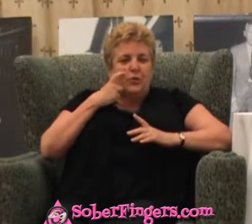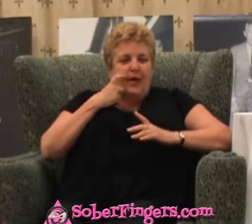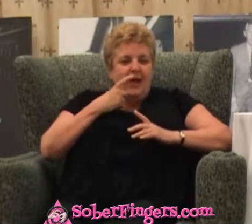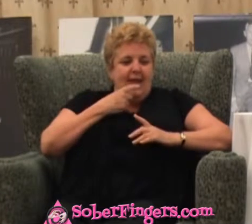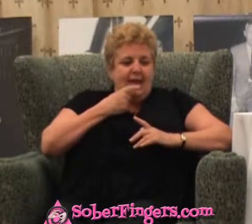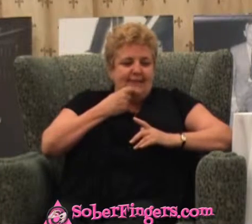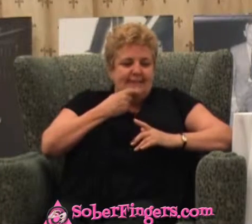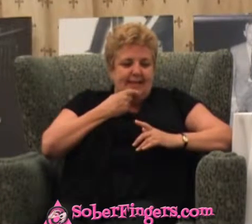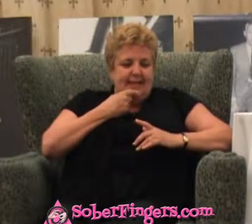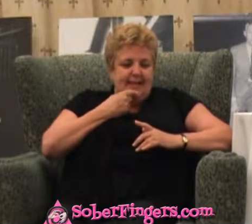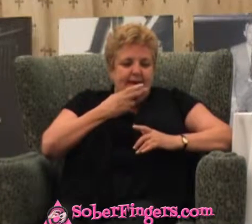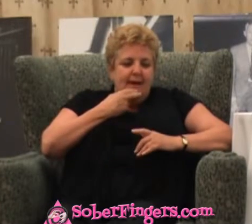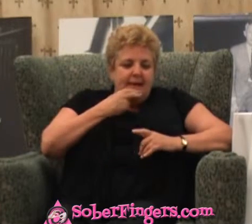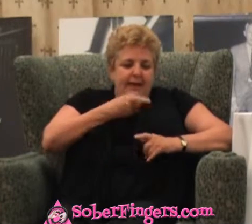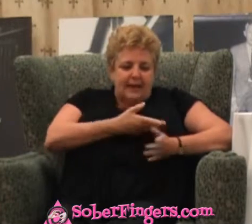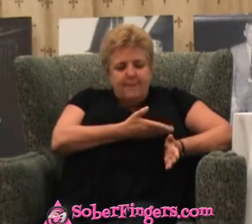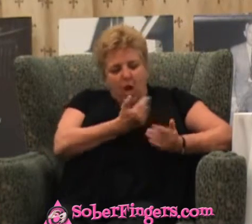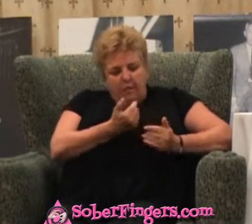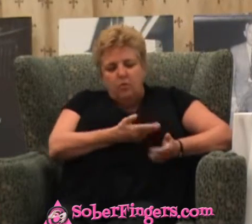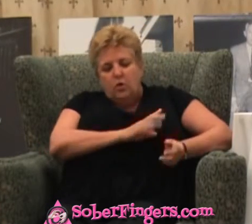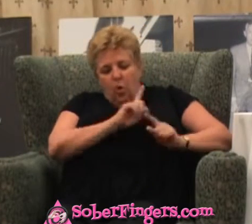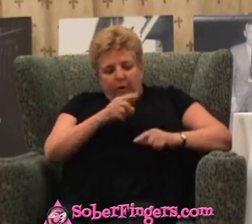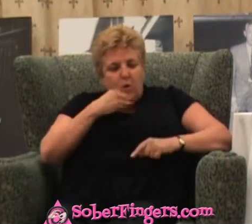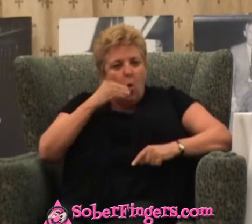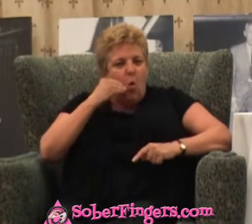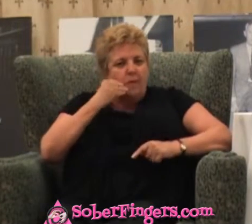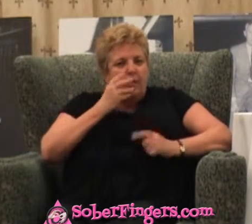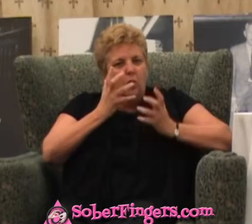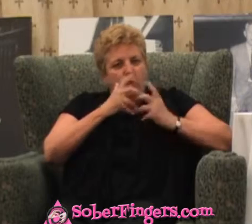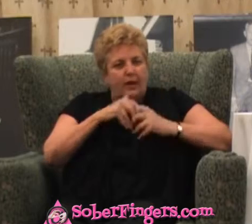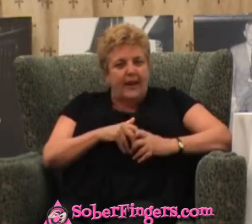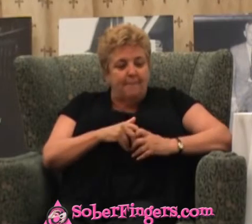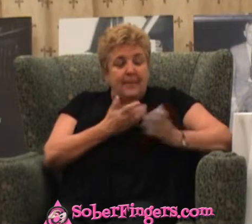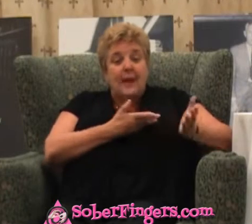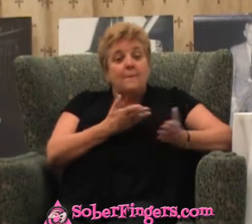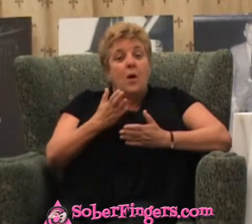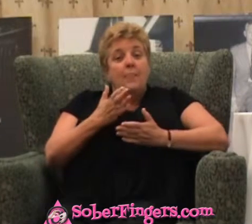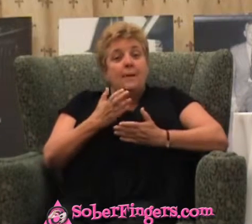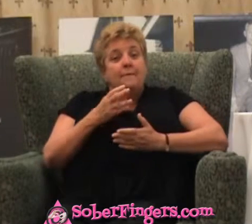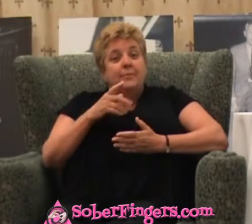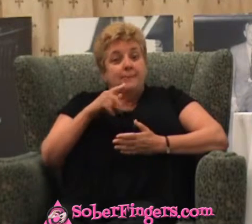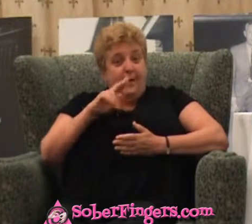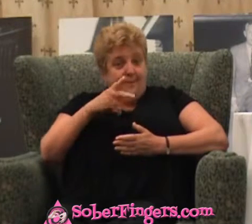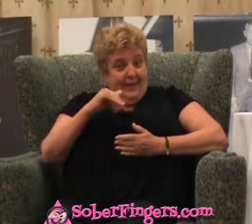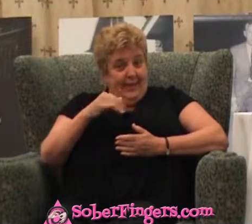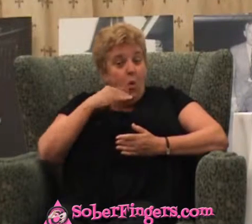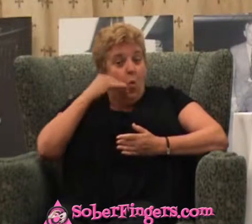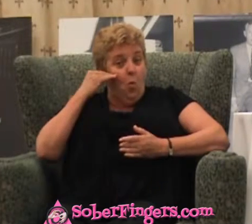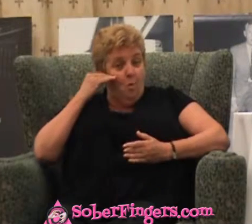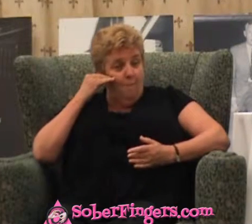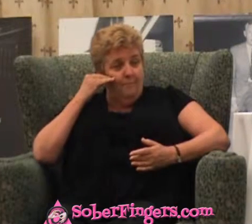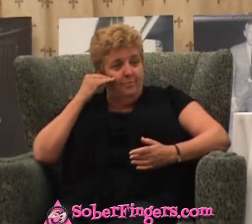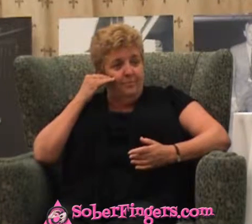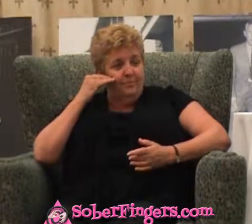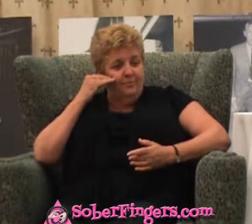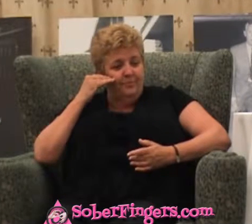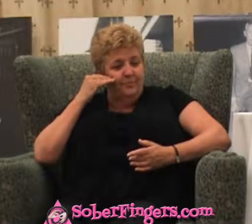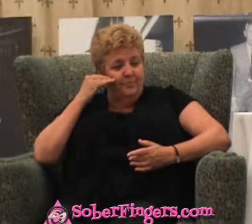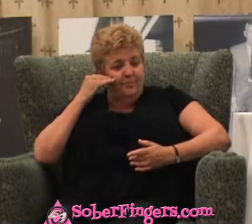it out. And I took her home, and she had a really good